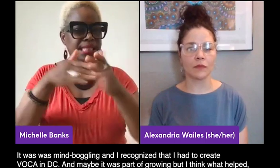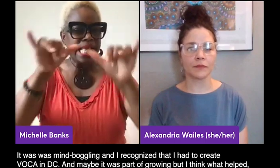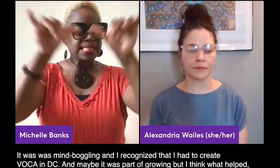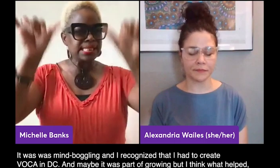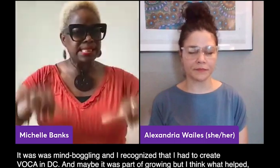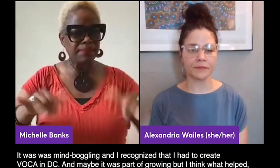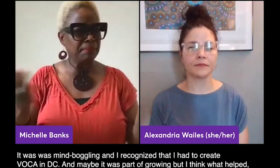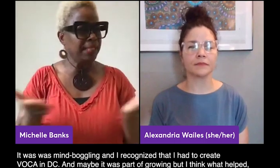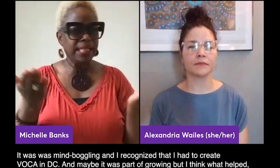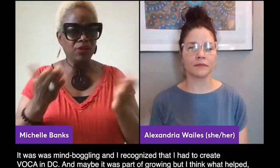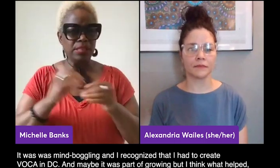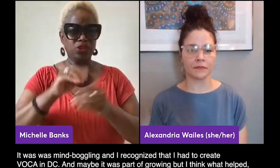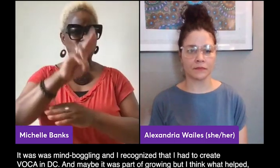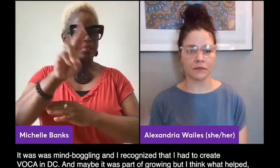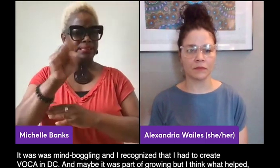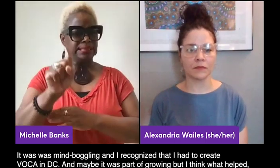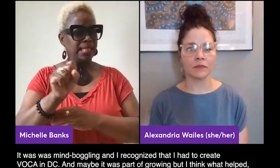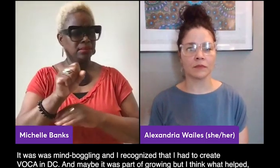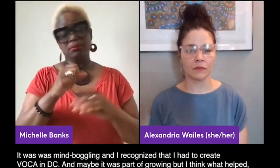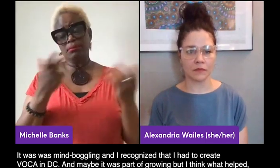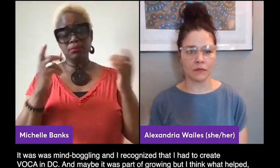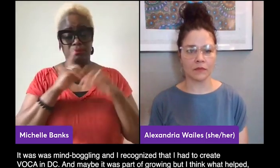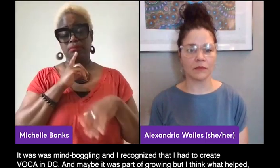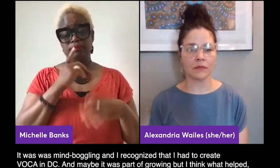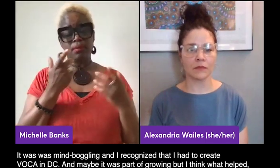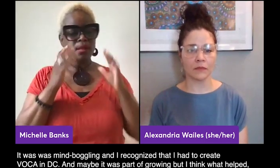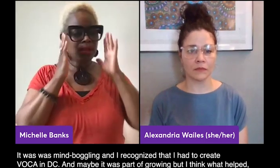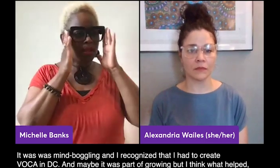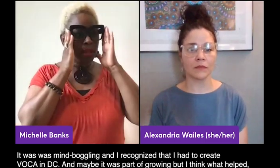brought to light the racist system of life in the U.S.